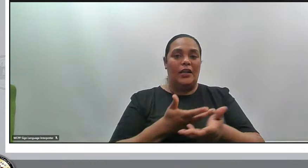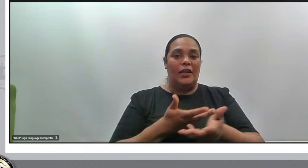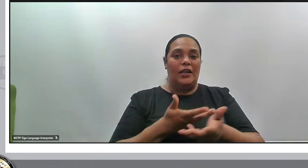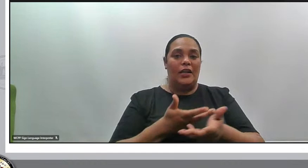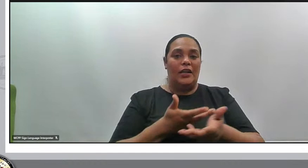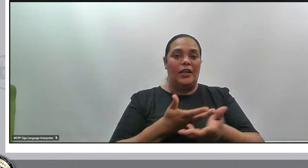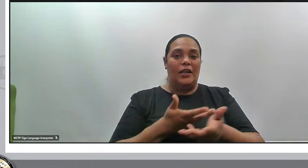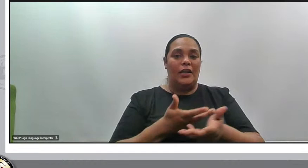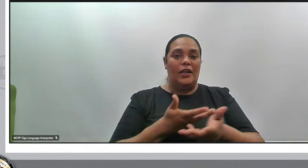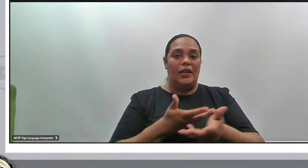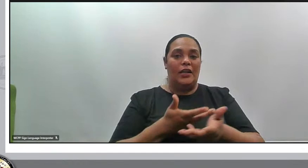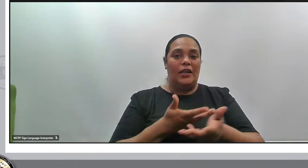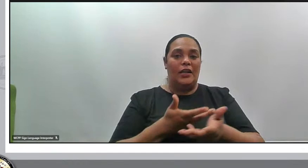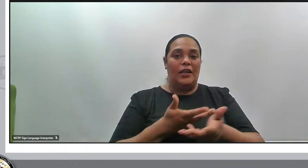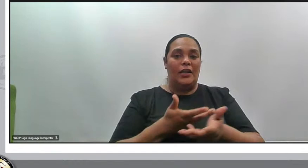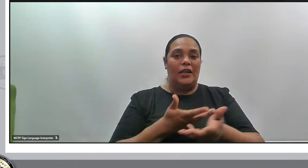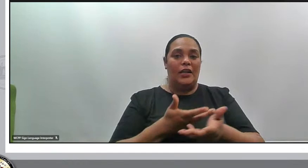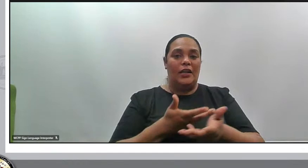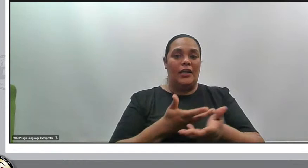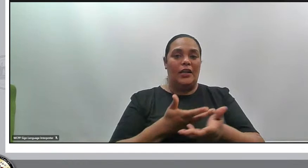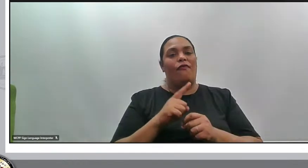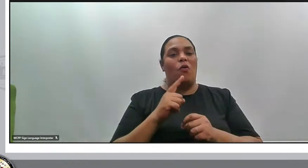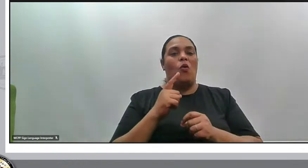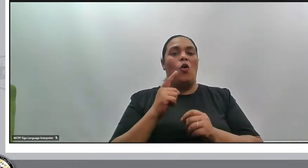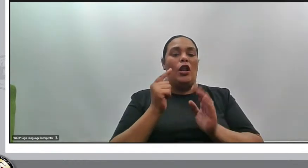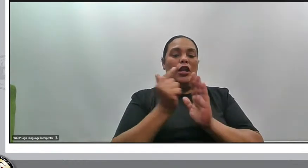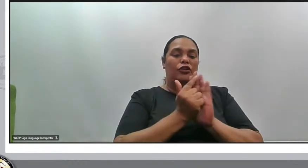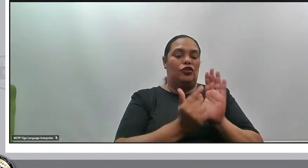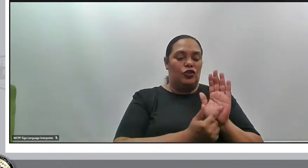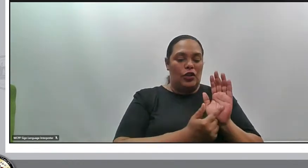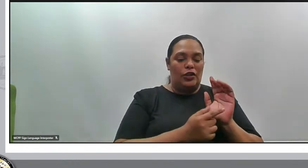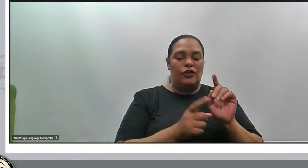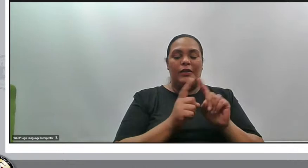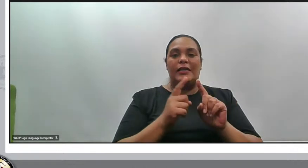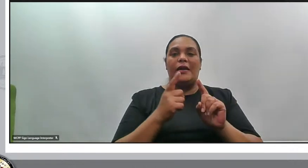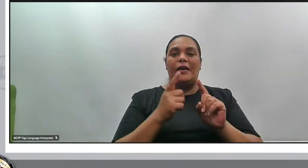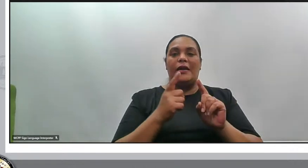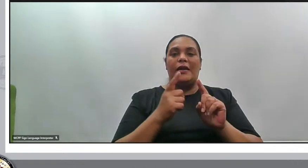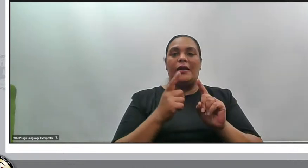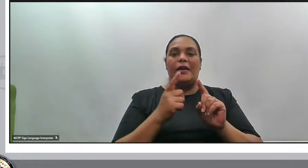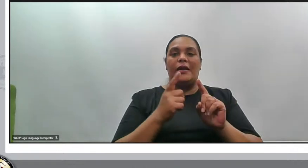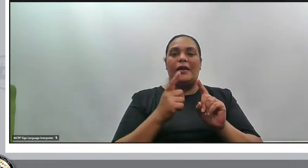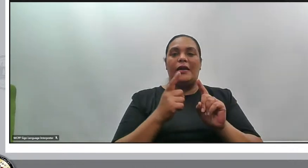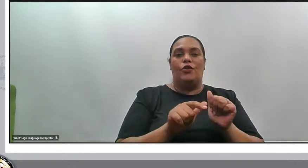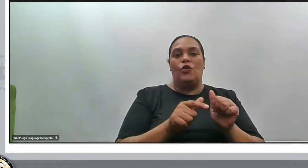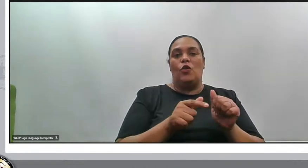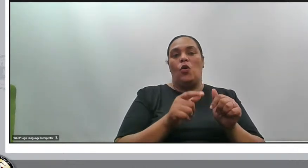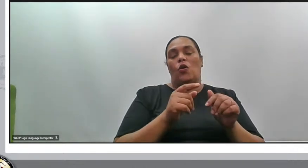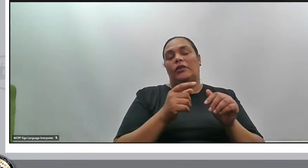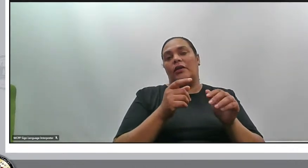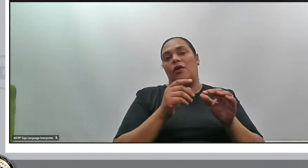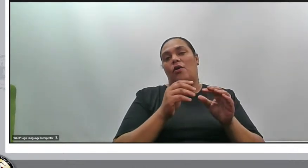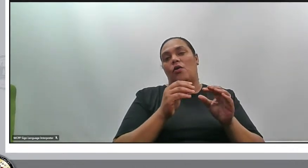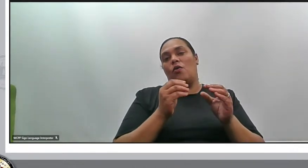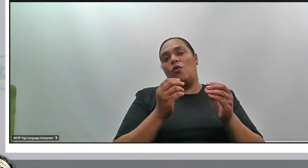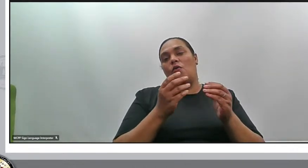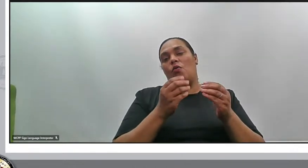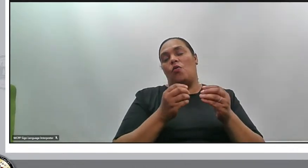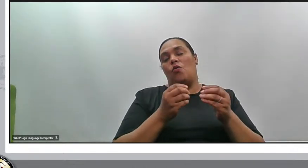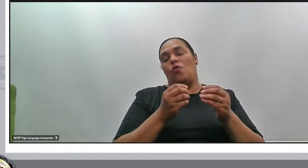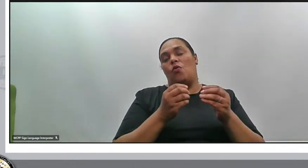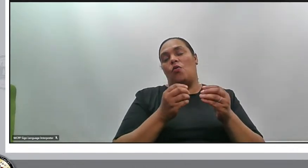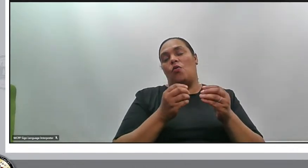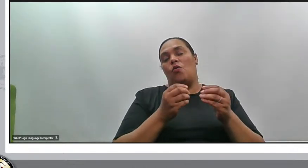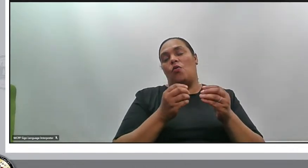public involvement for legislation, as well as assisting the committee coordinators with stakeholder details